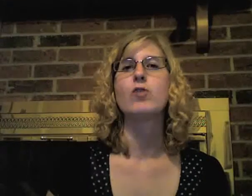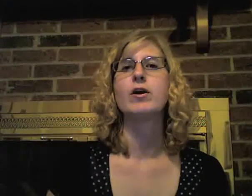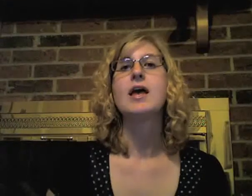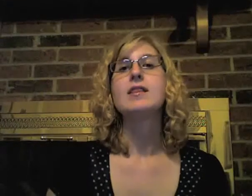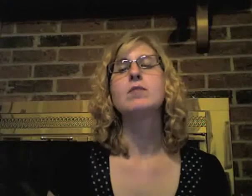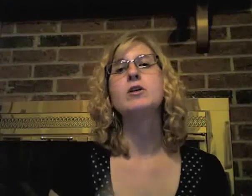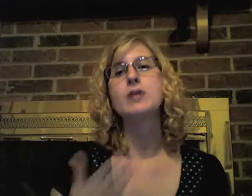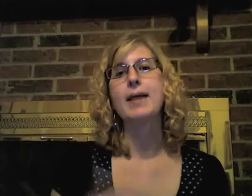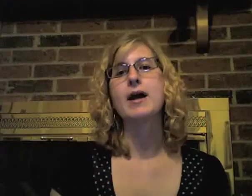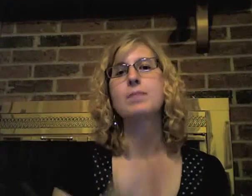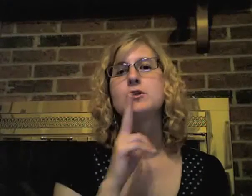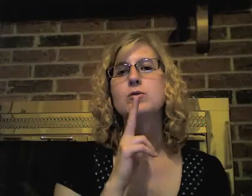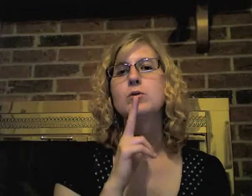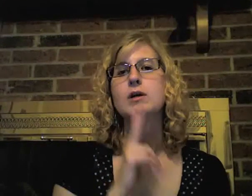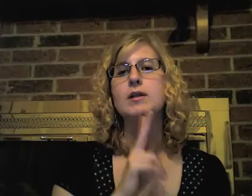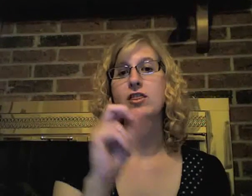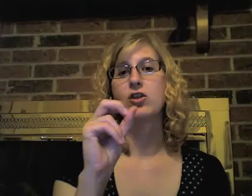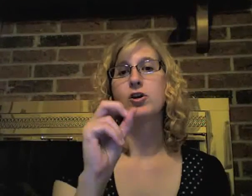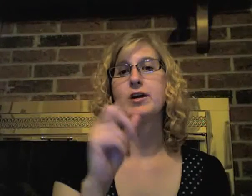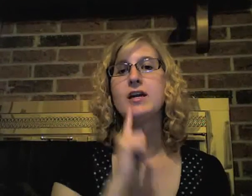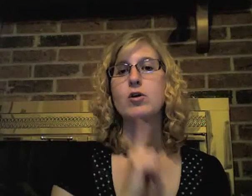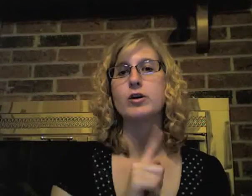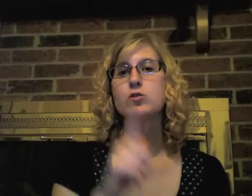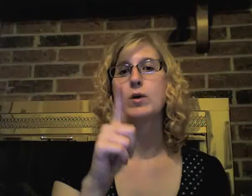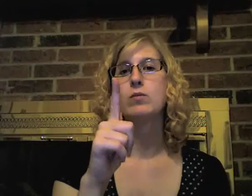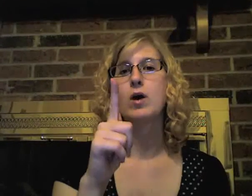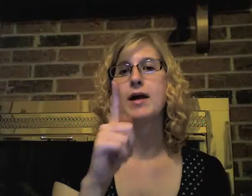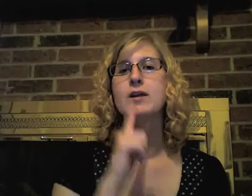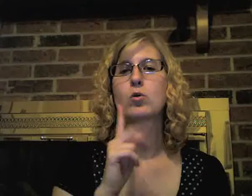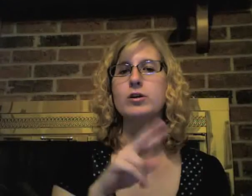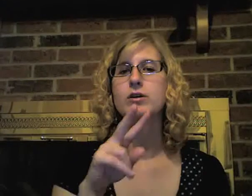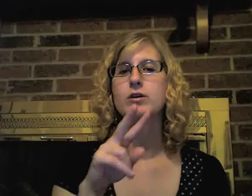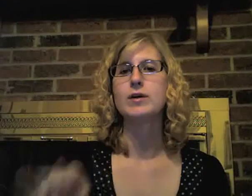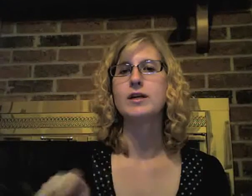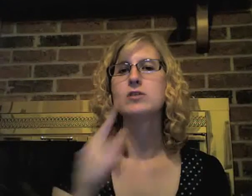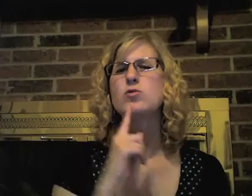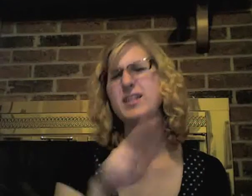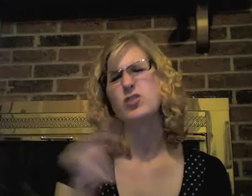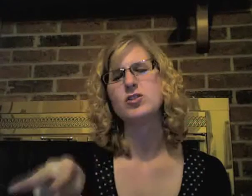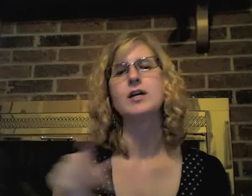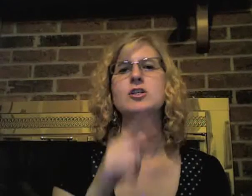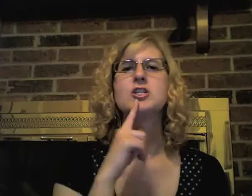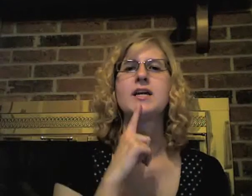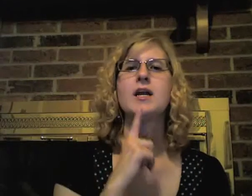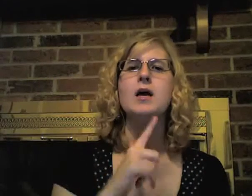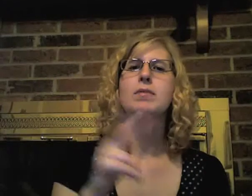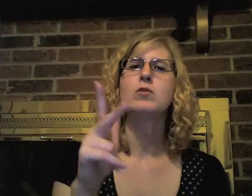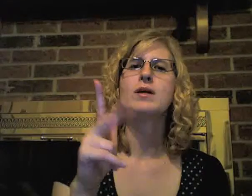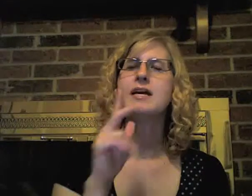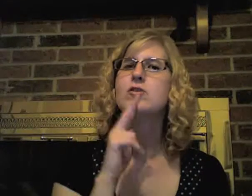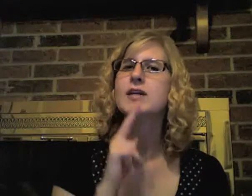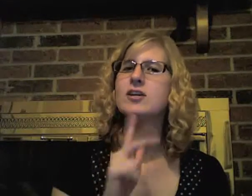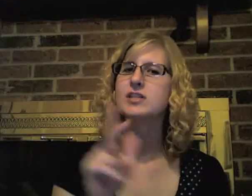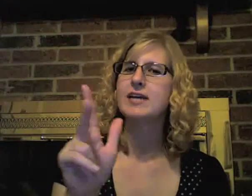to like 30 or 21 or 22, you touch the chin. But the ones that you can actually take 23,